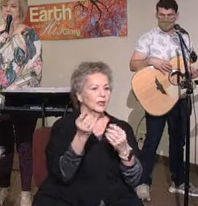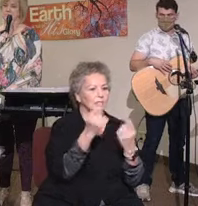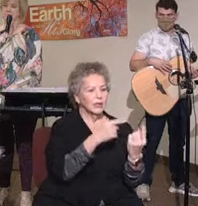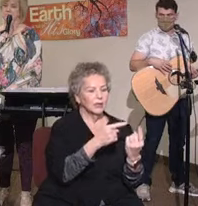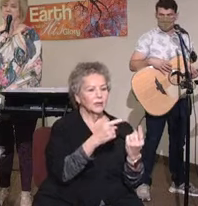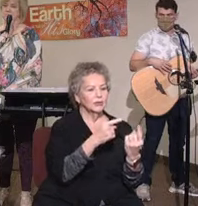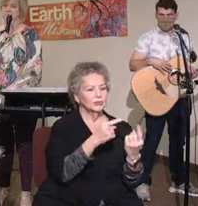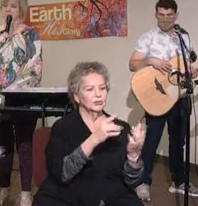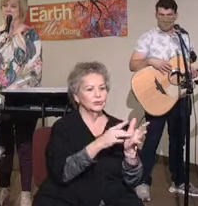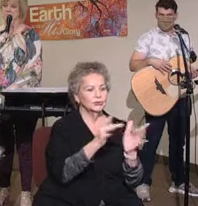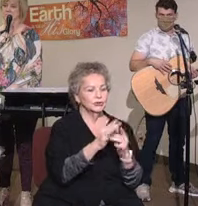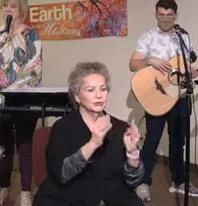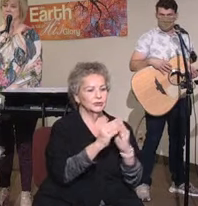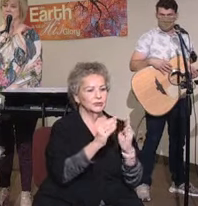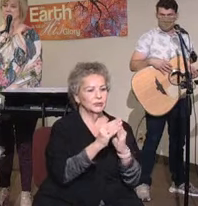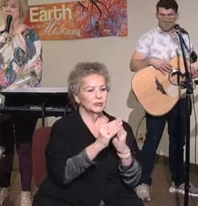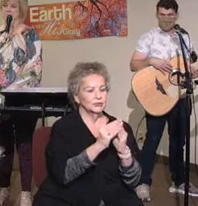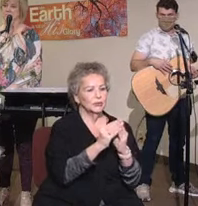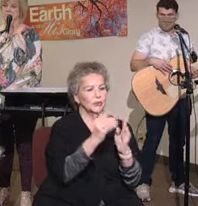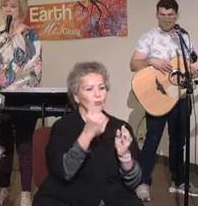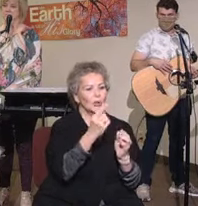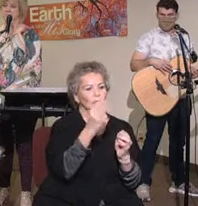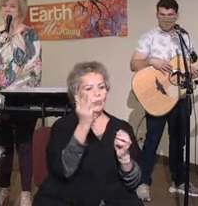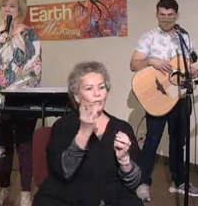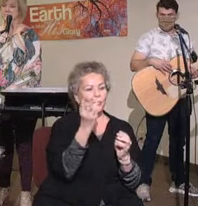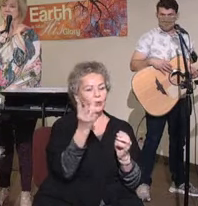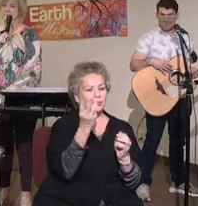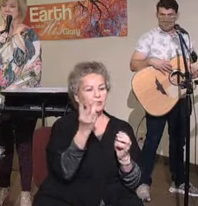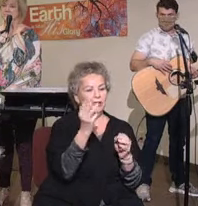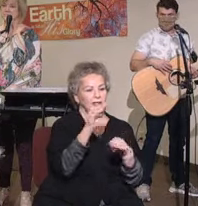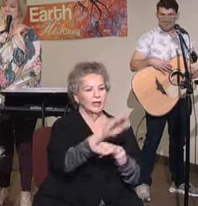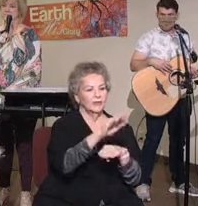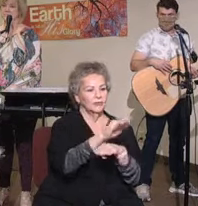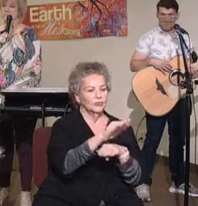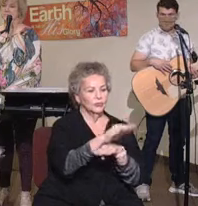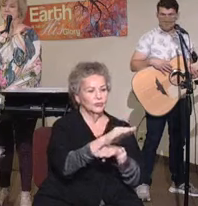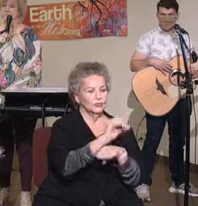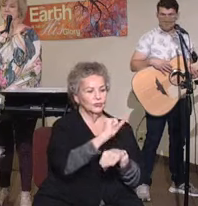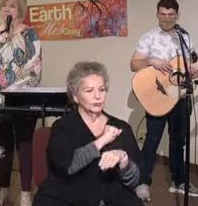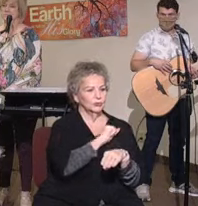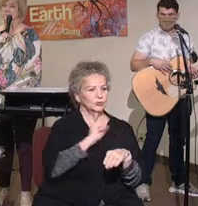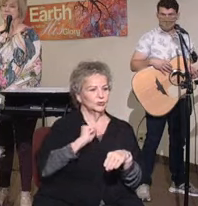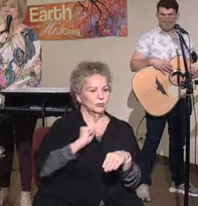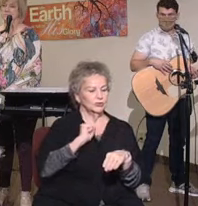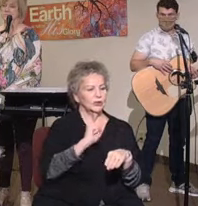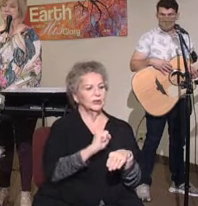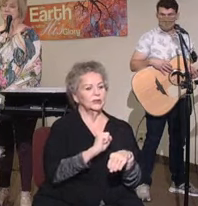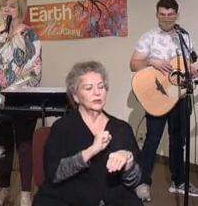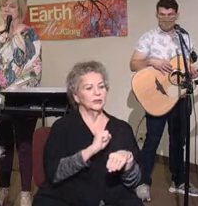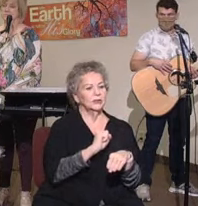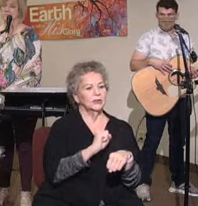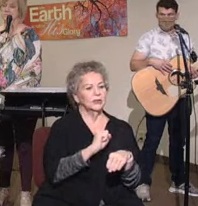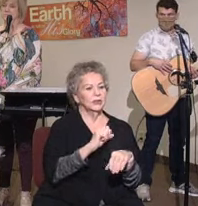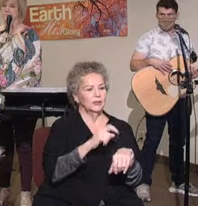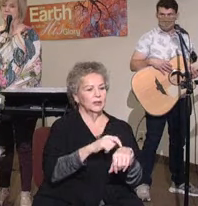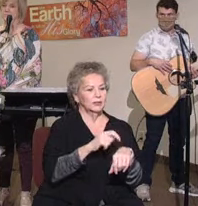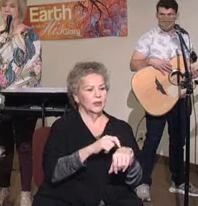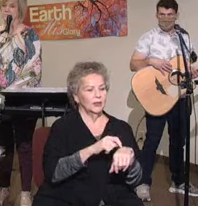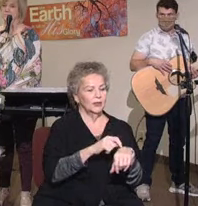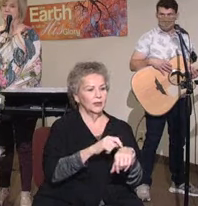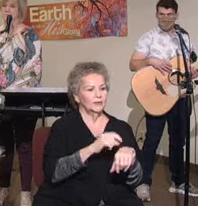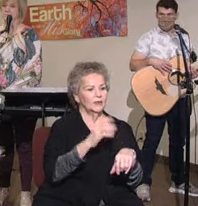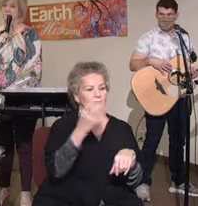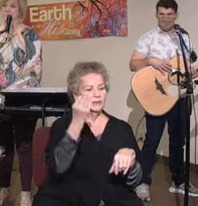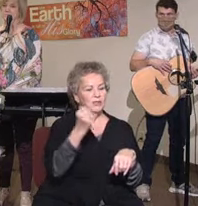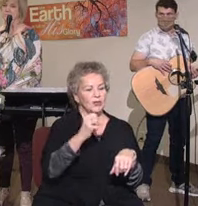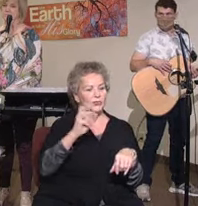Wednesday afternoon with Fred, the superintendent of, he was the superintendent at that time with Southwest